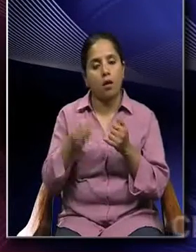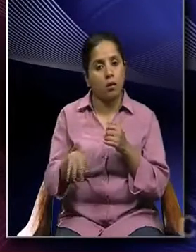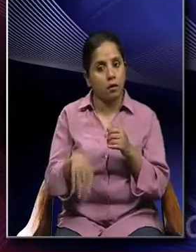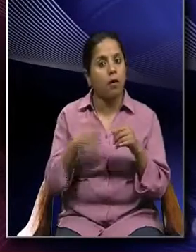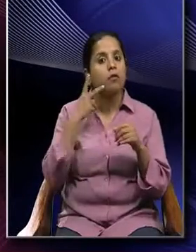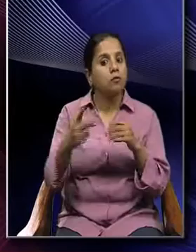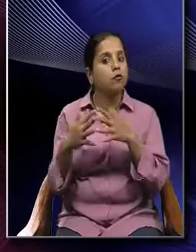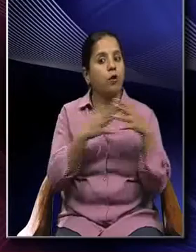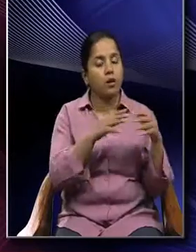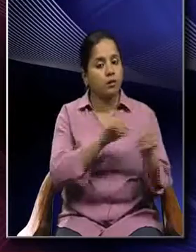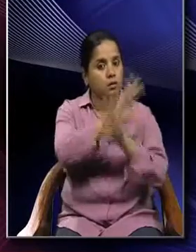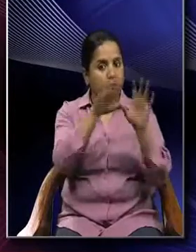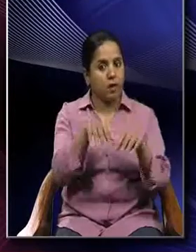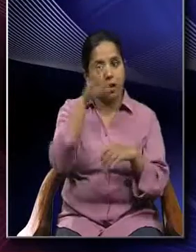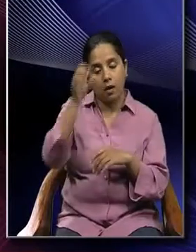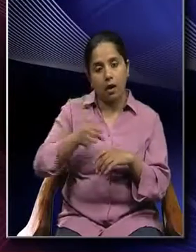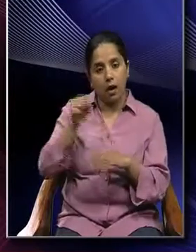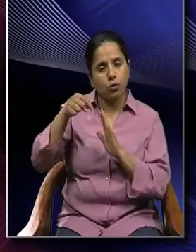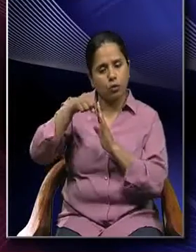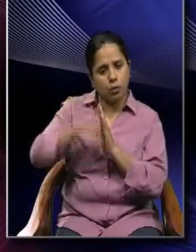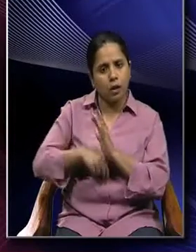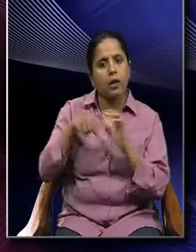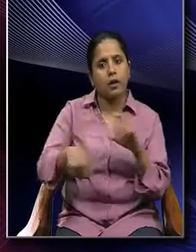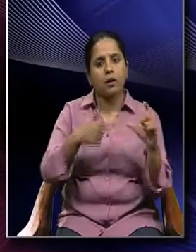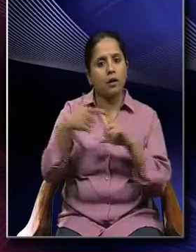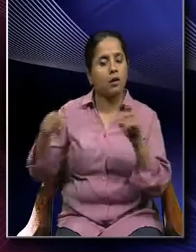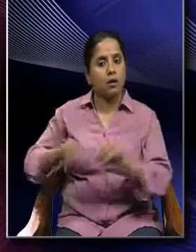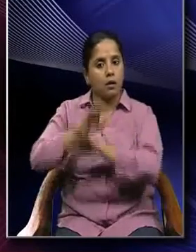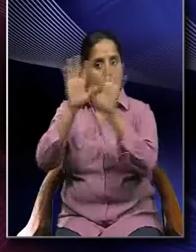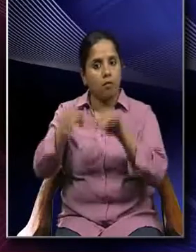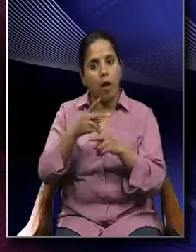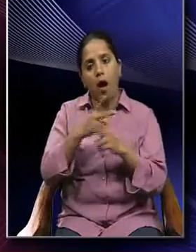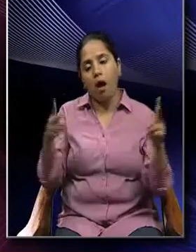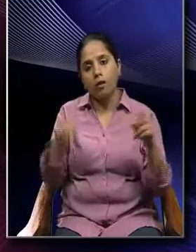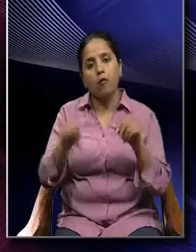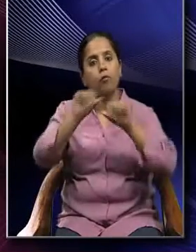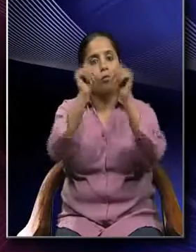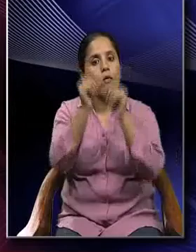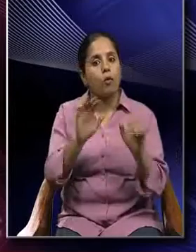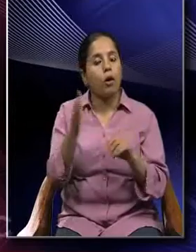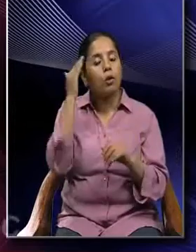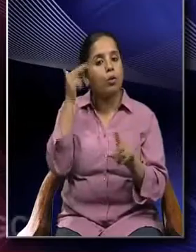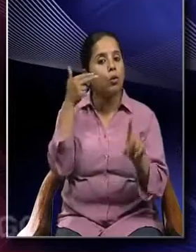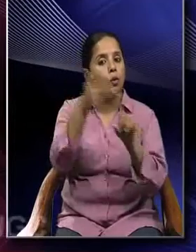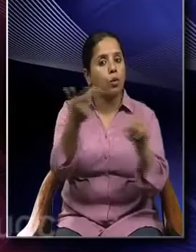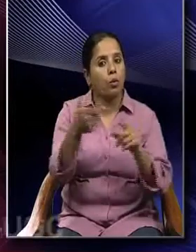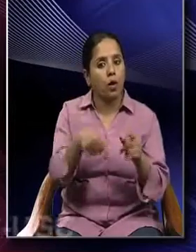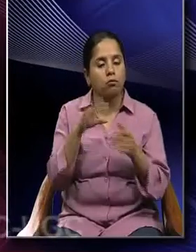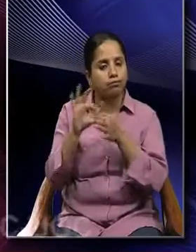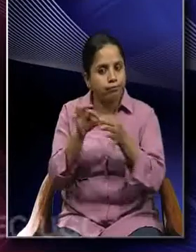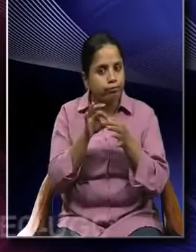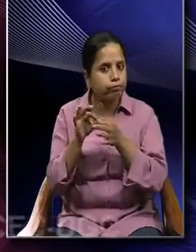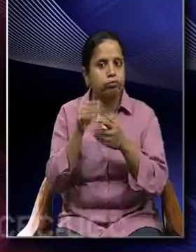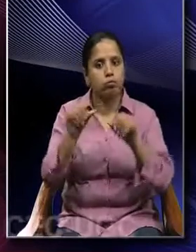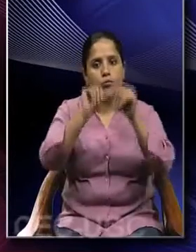Enlightenment. Gandhi, with his roots in Eastern Awakening, has an alternative model which is known as harmonization model